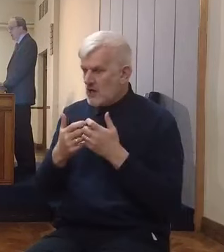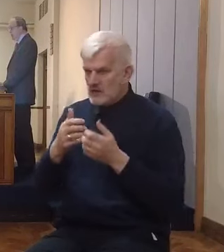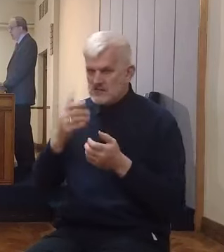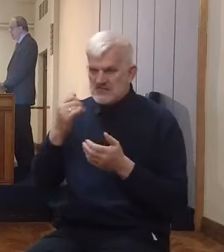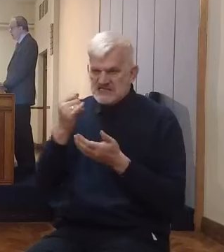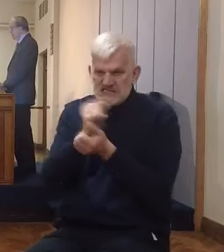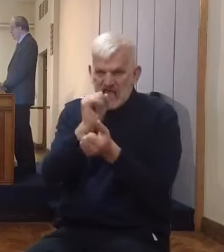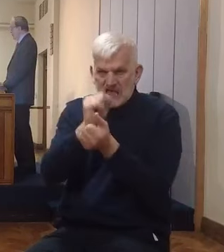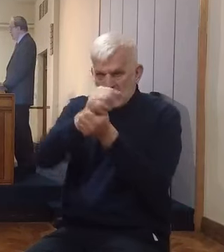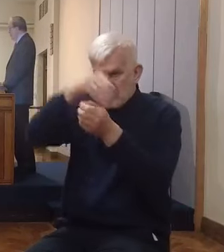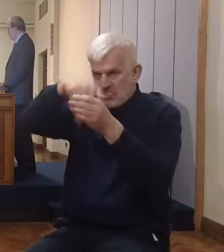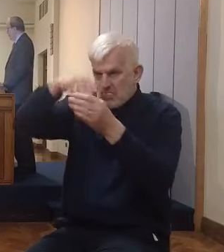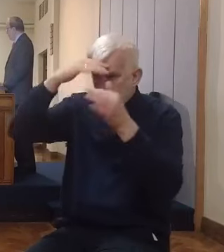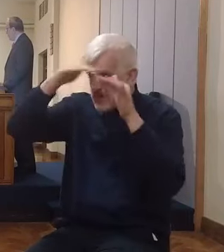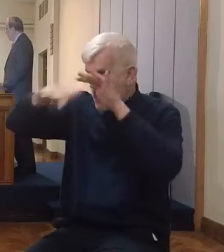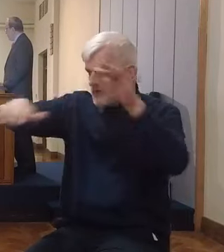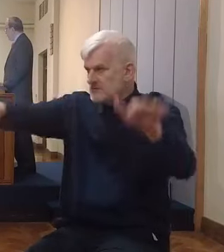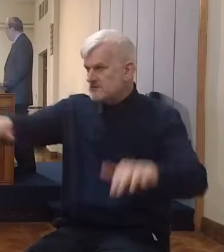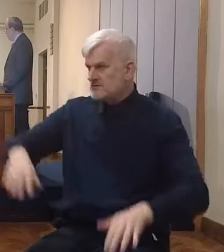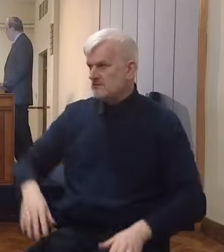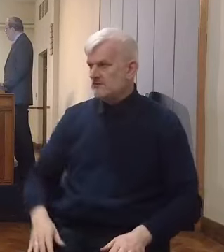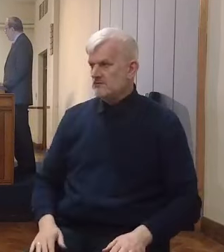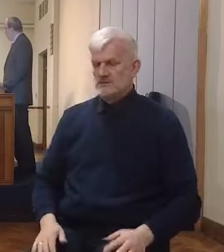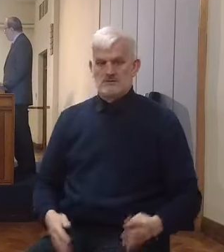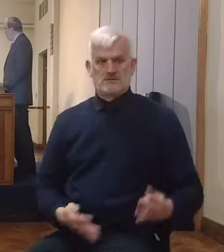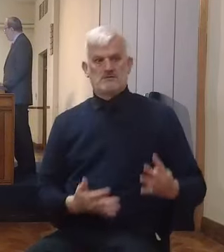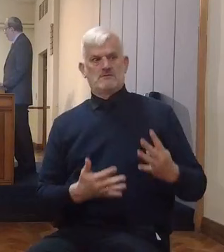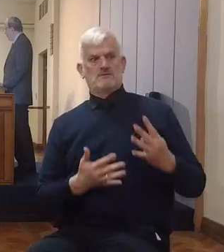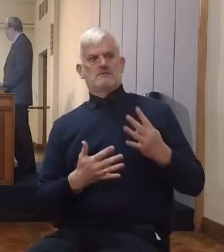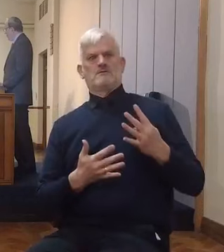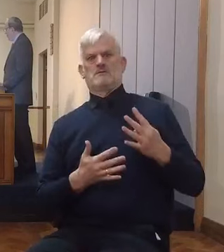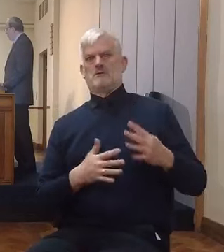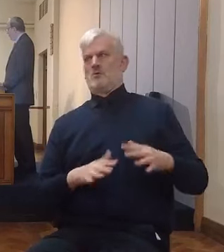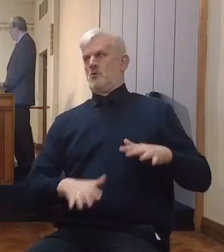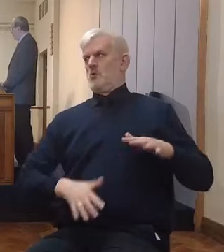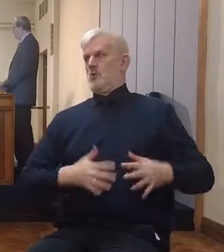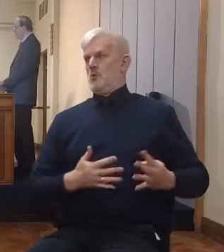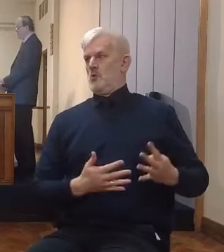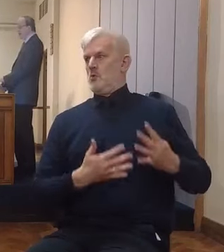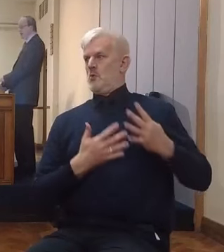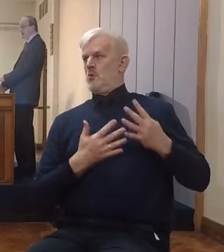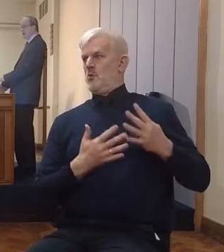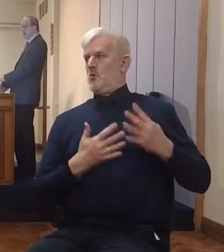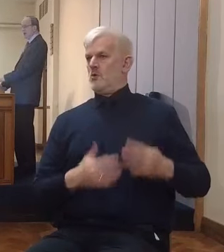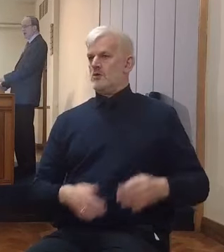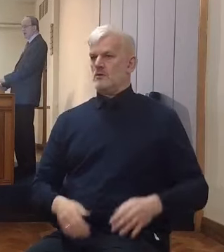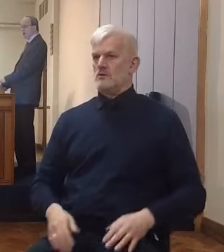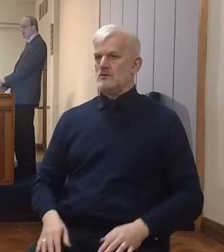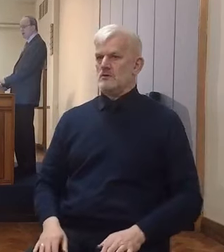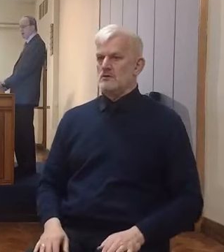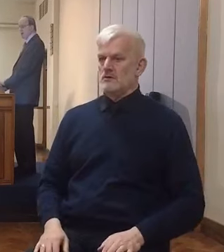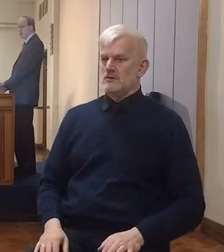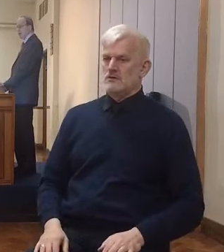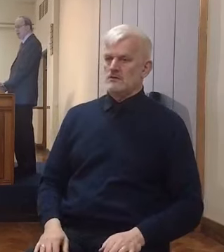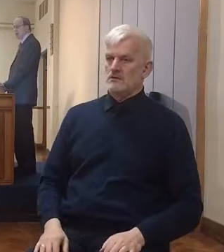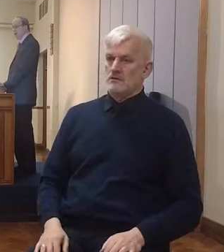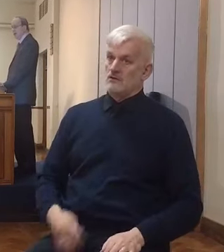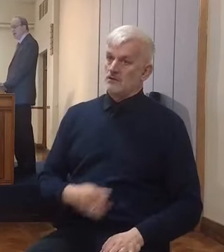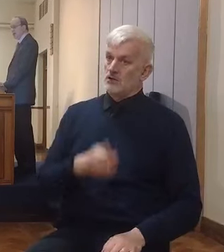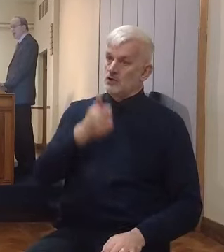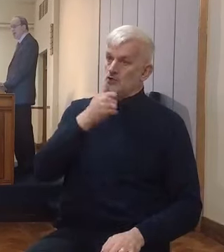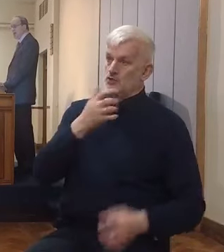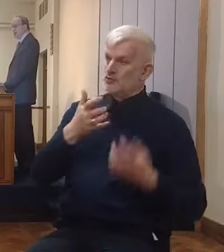suddenly, you've got militant atheism coming at you in all forms, and taking advantage of